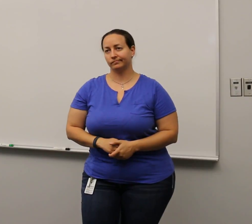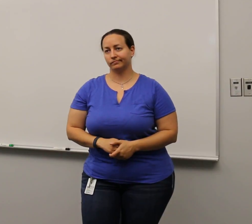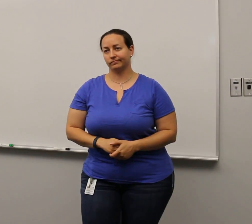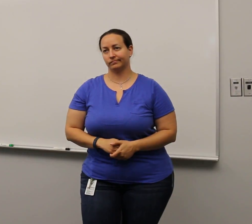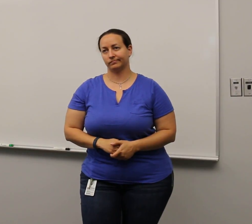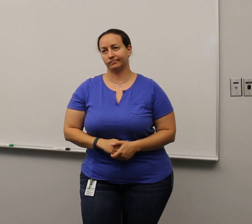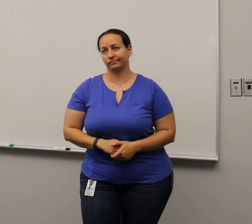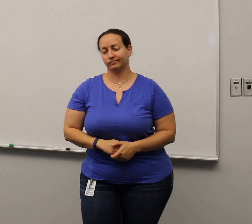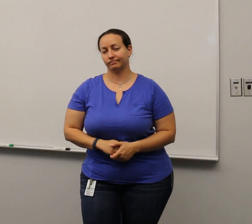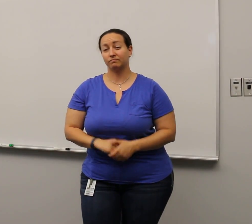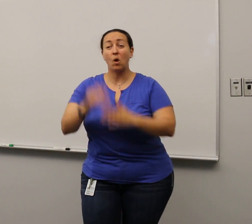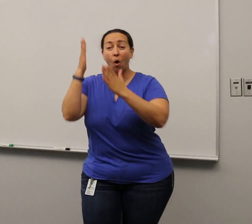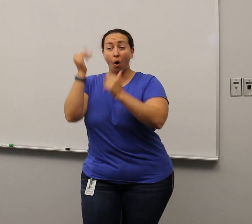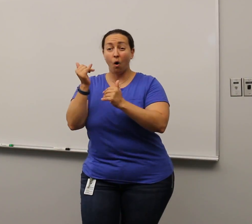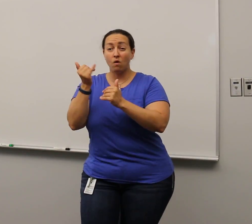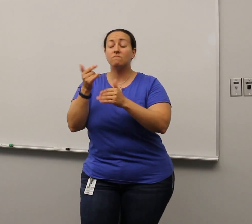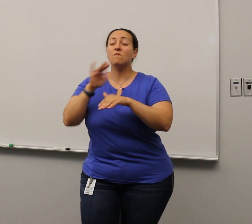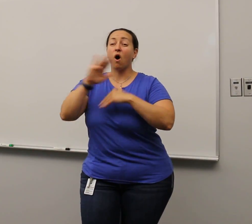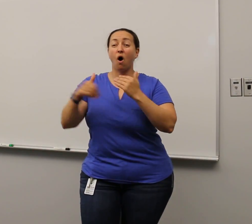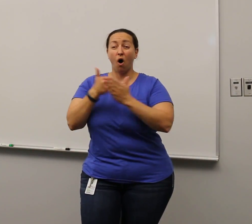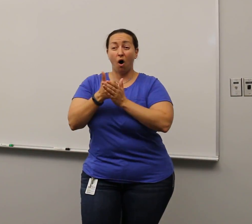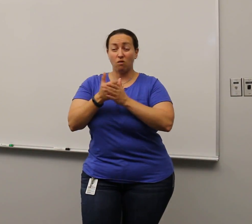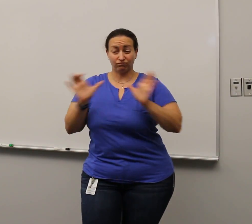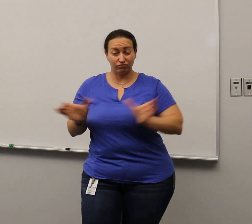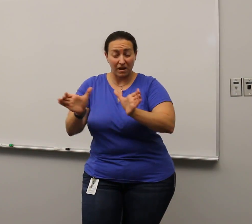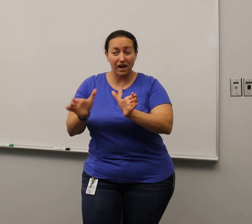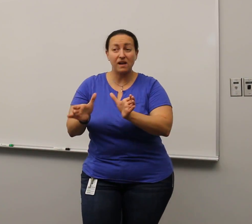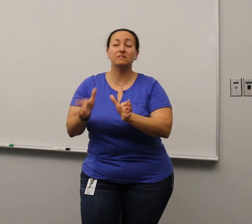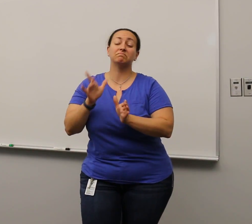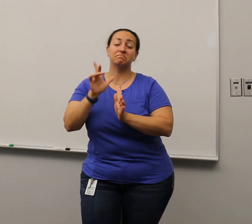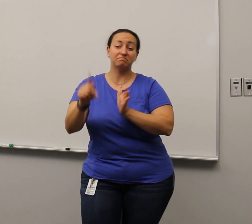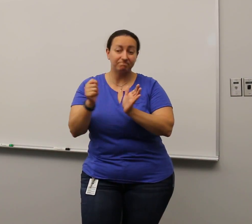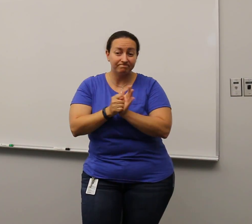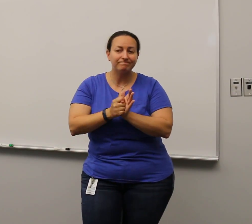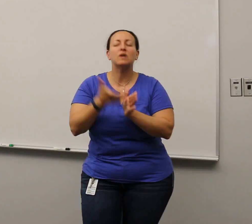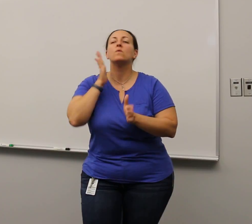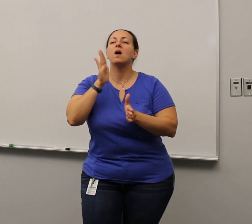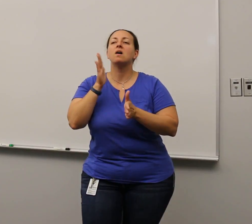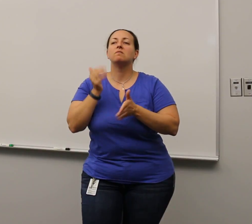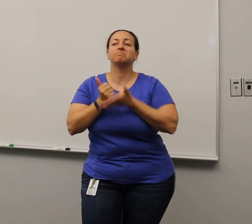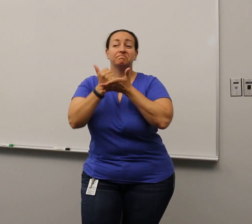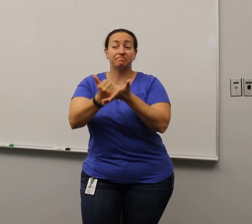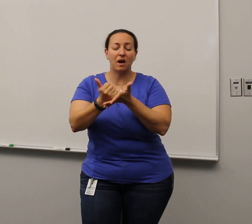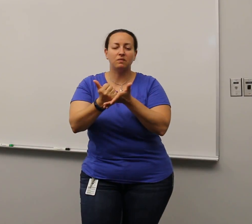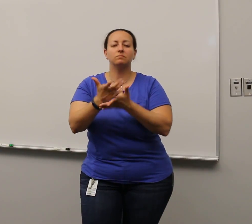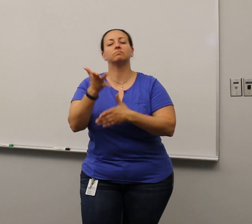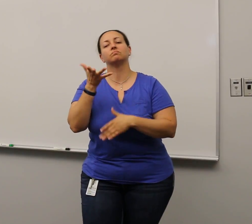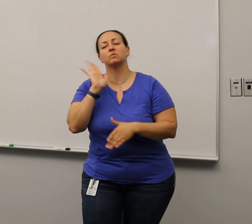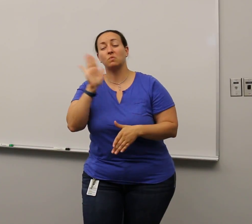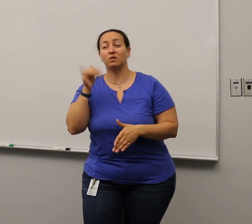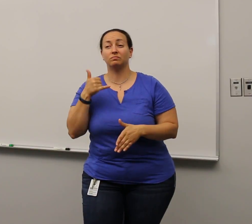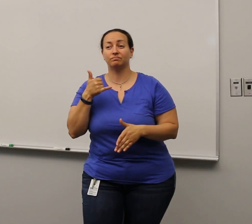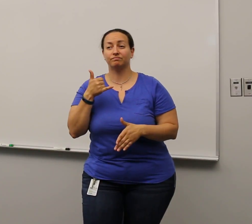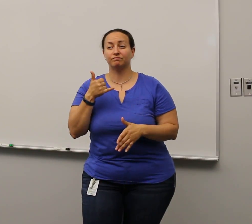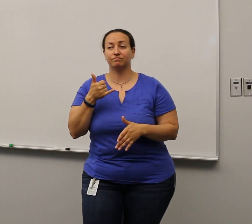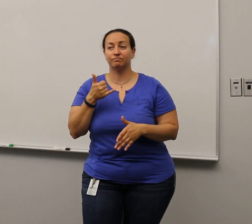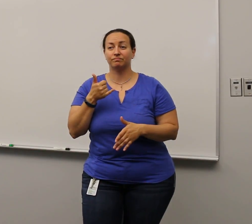Hopefully the activities and demonstrations contained within this video will help you to communicate that both pulley and gear systems